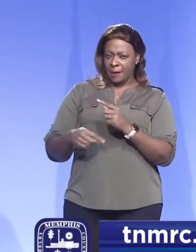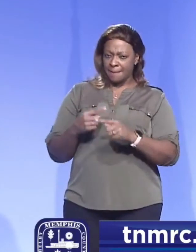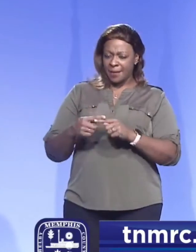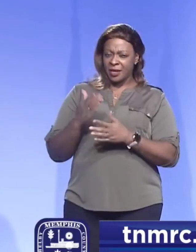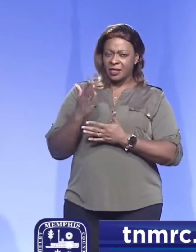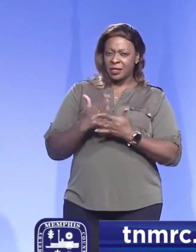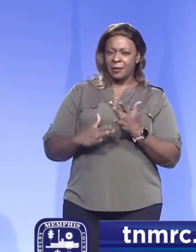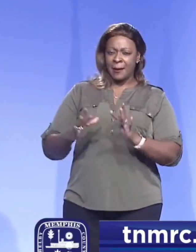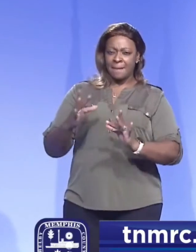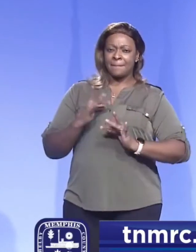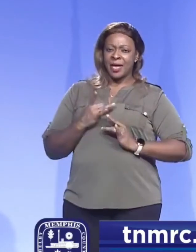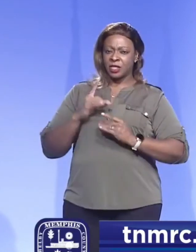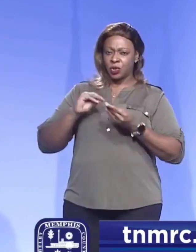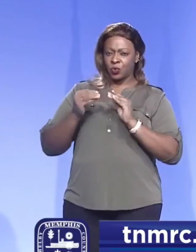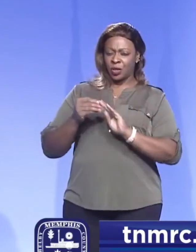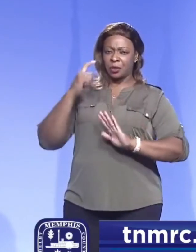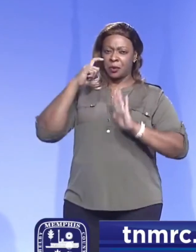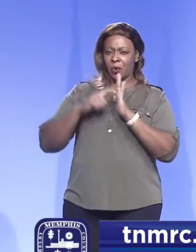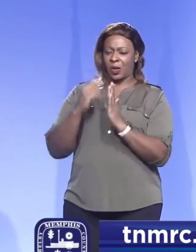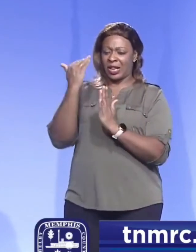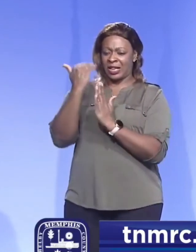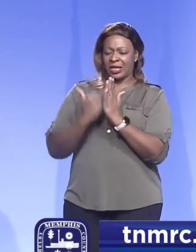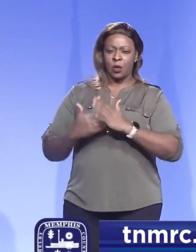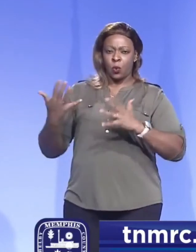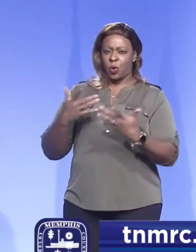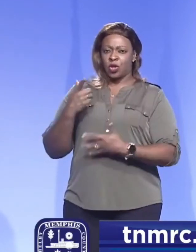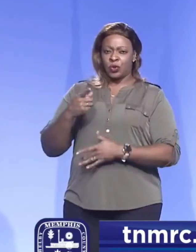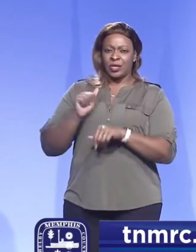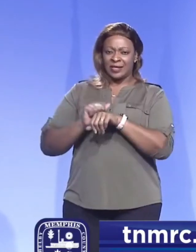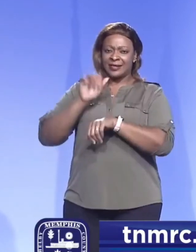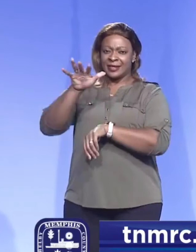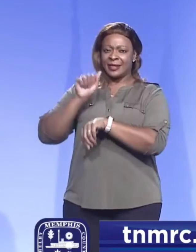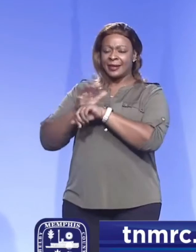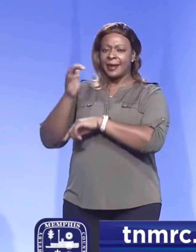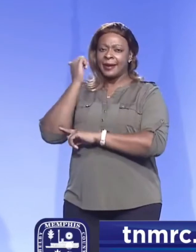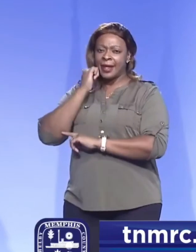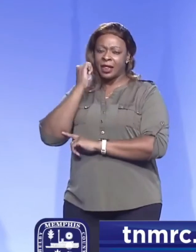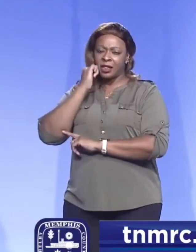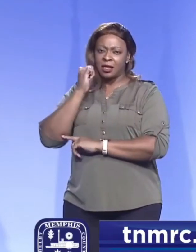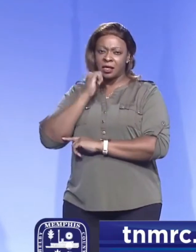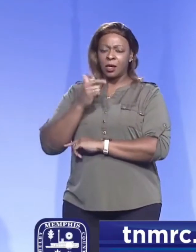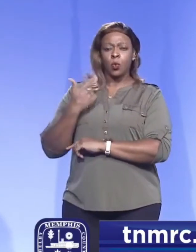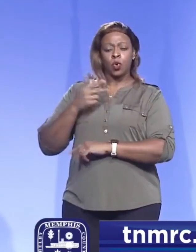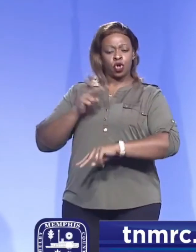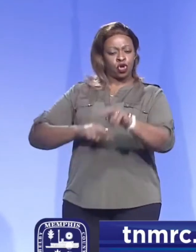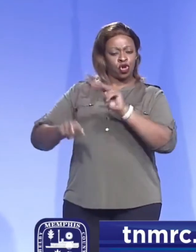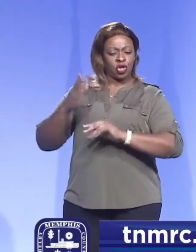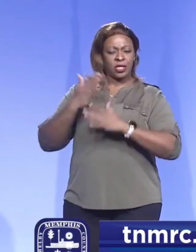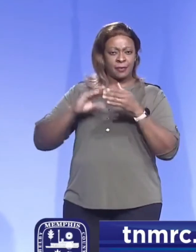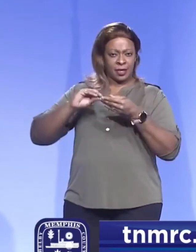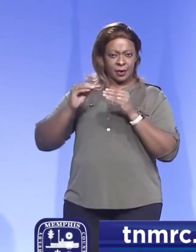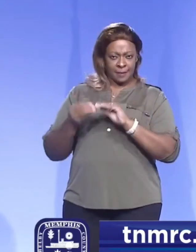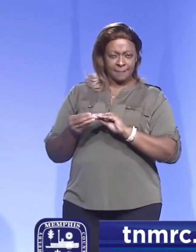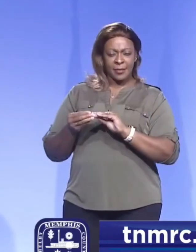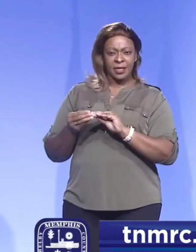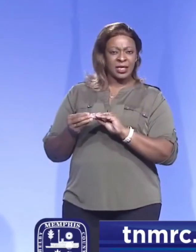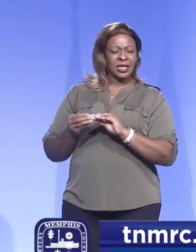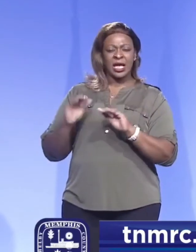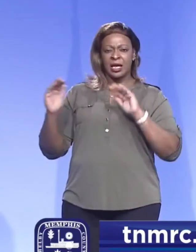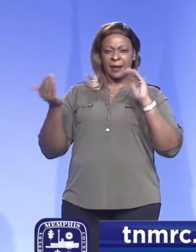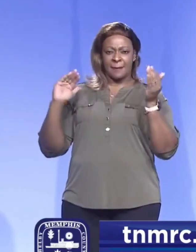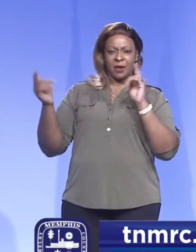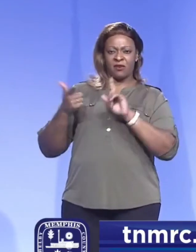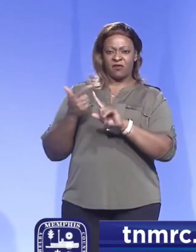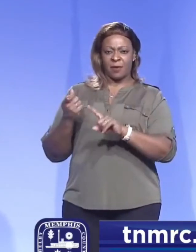of the positivity rates that have been listed and what you all send out on a daily basis. We were looking at some of the numbers, just comparing